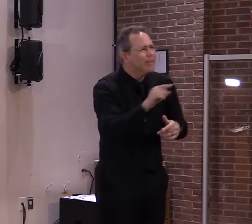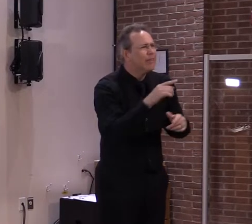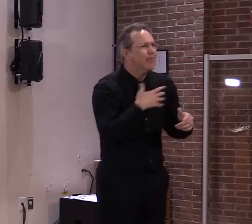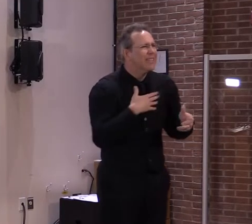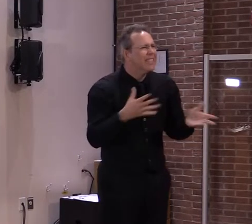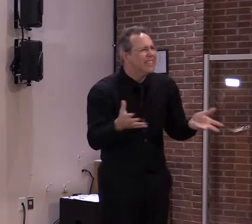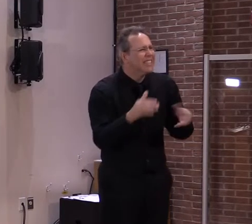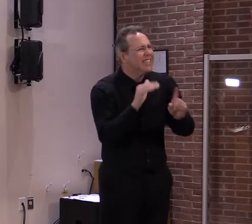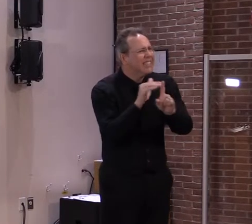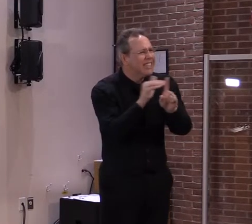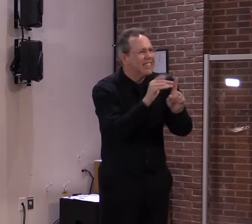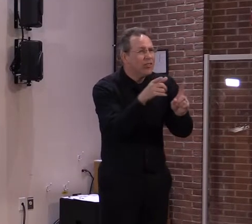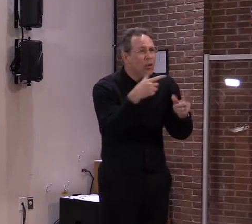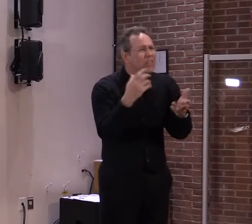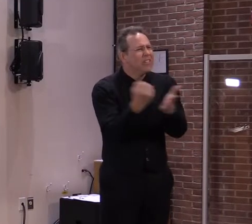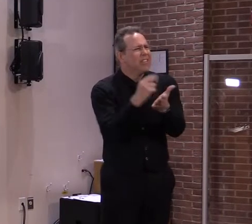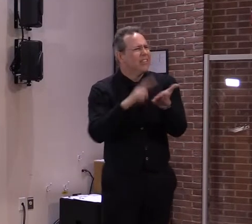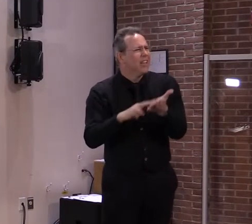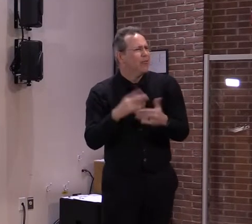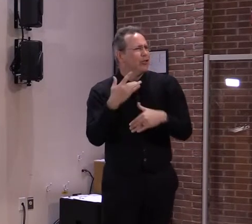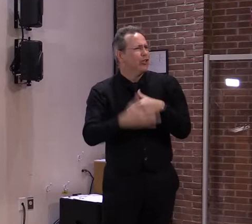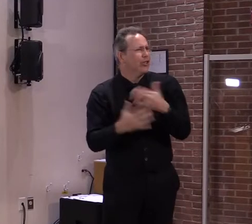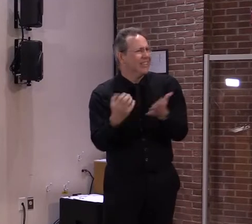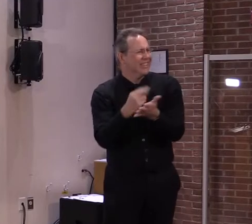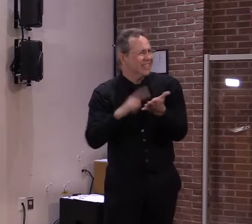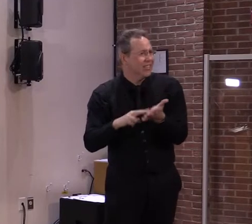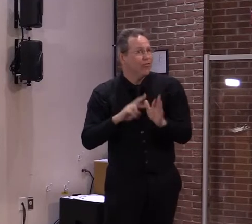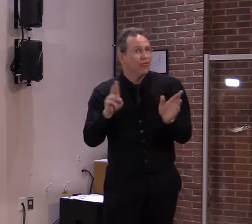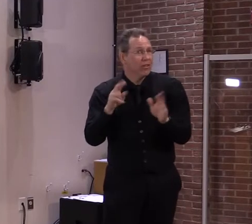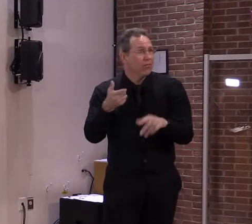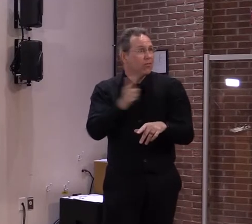there as soon as possible. That way,